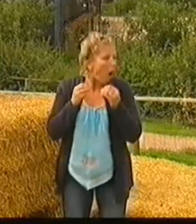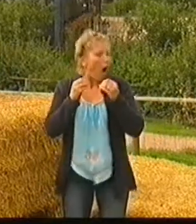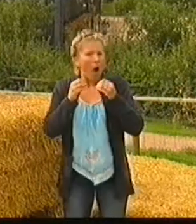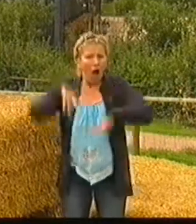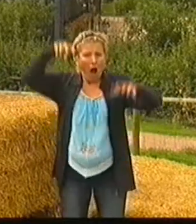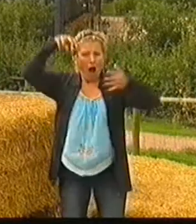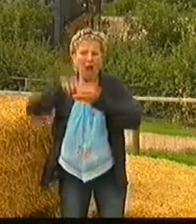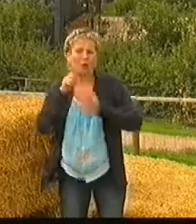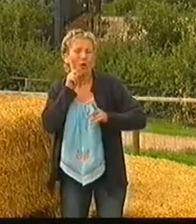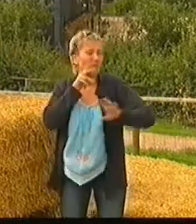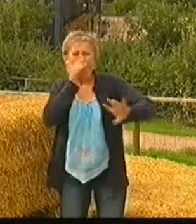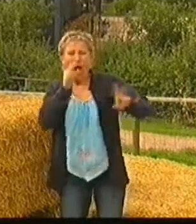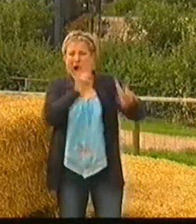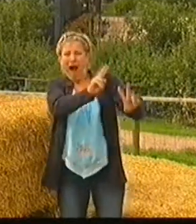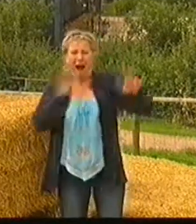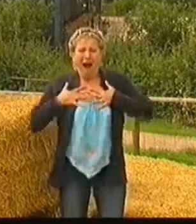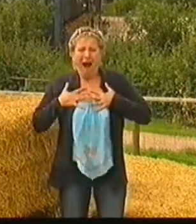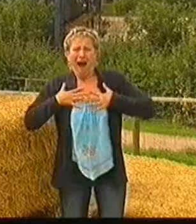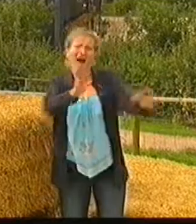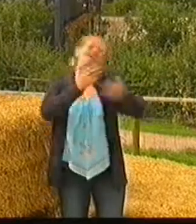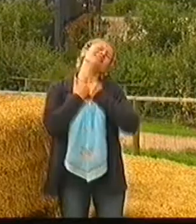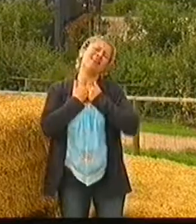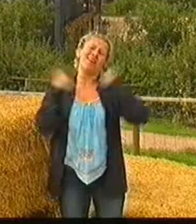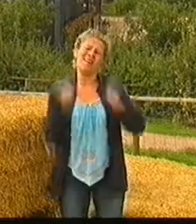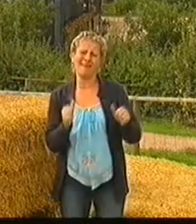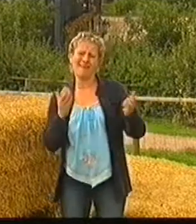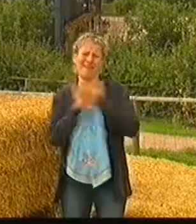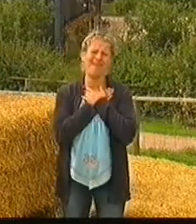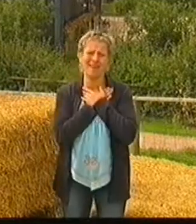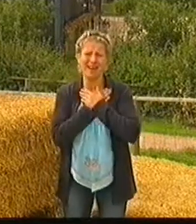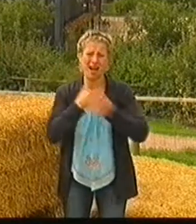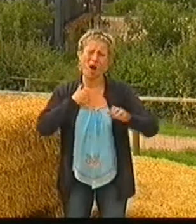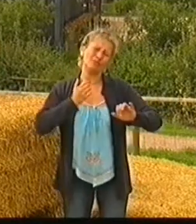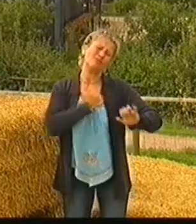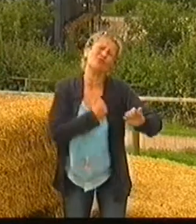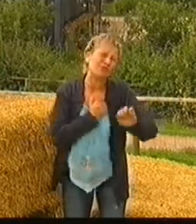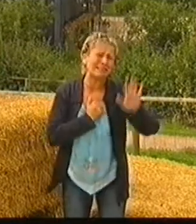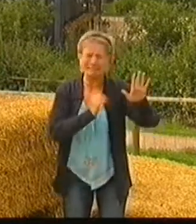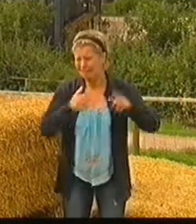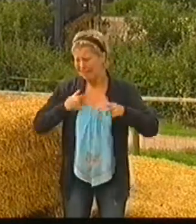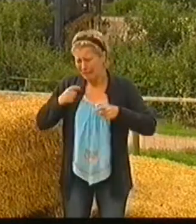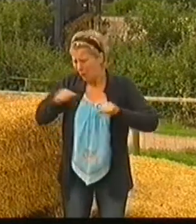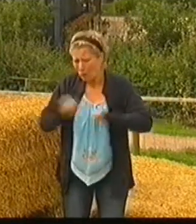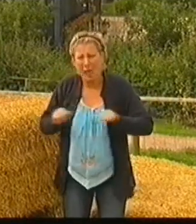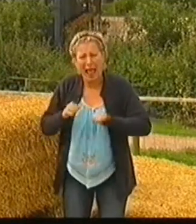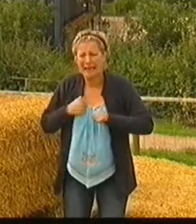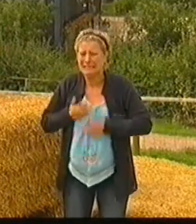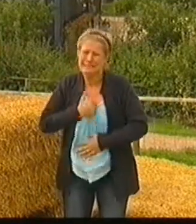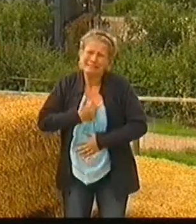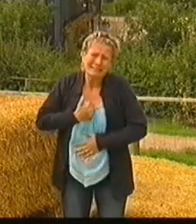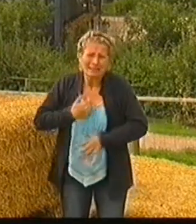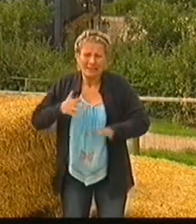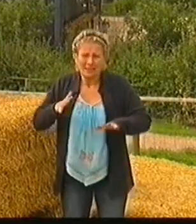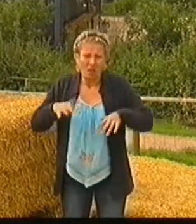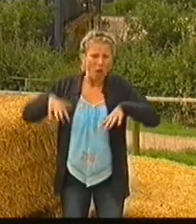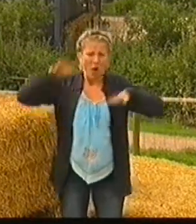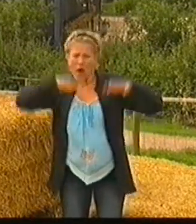food. "My darling!" cried Mrs. Fox, jumping up and hugging Mr. Fox. "We couldn't wait. Please forgive